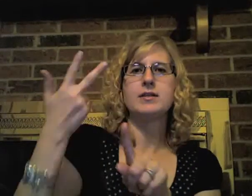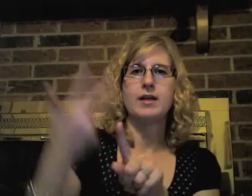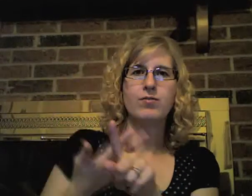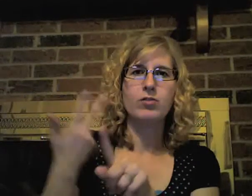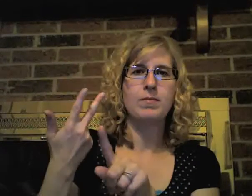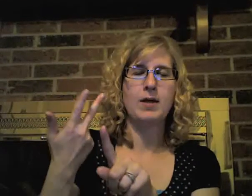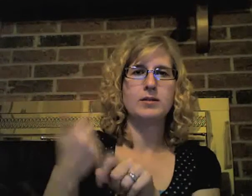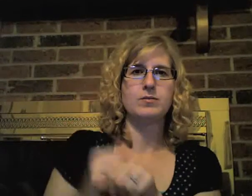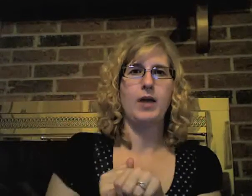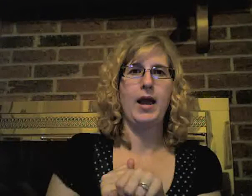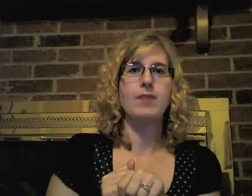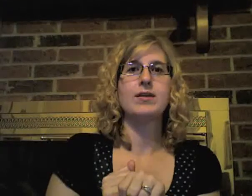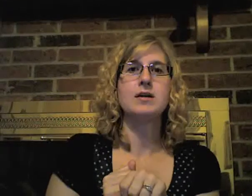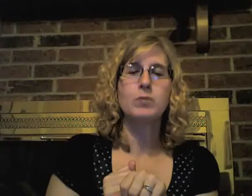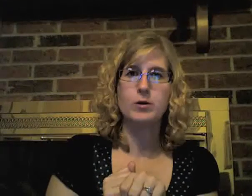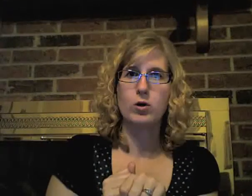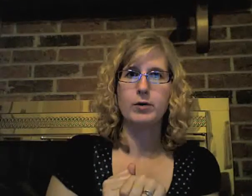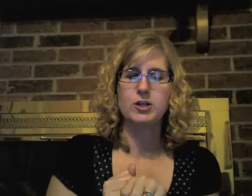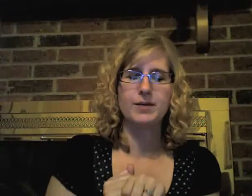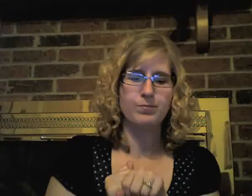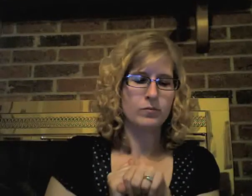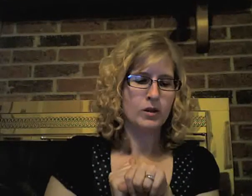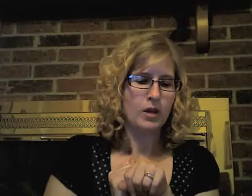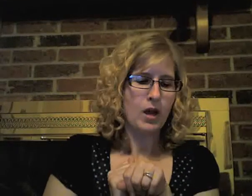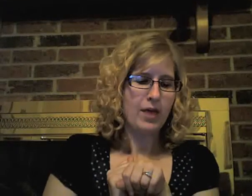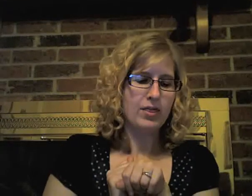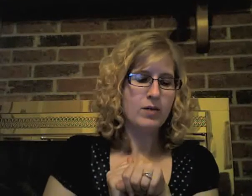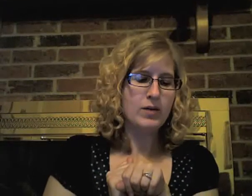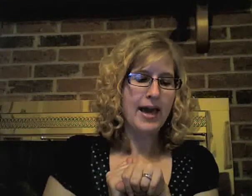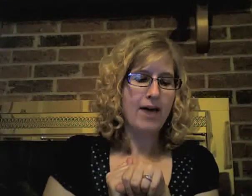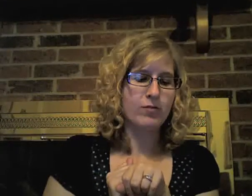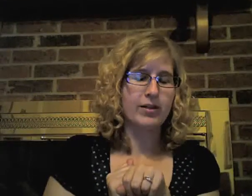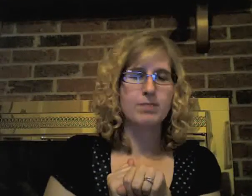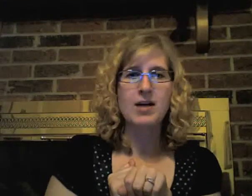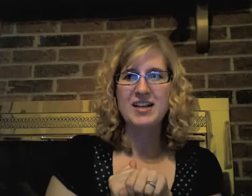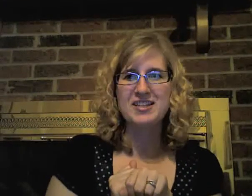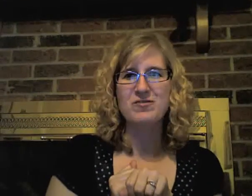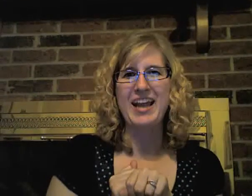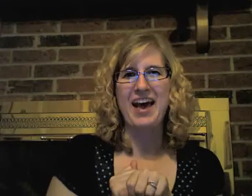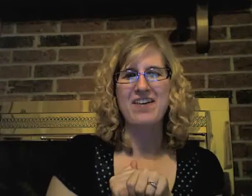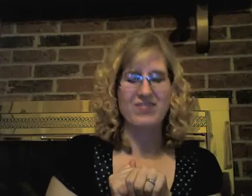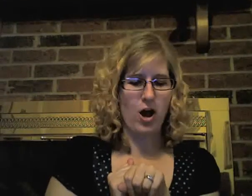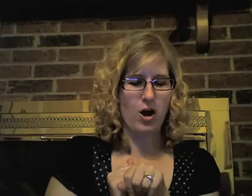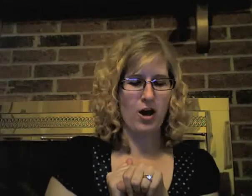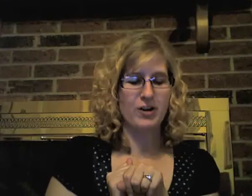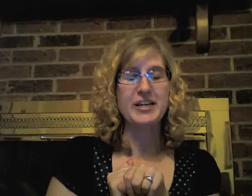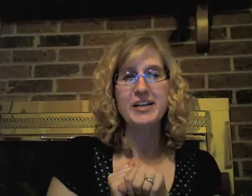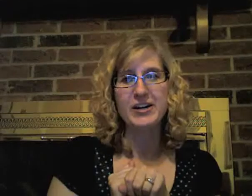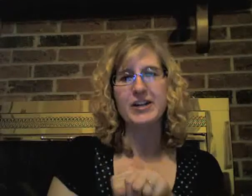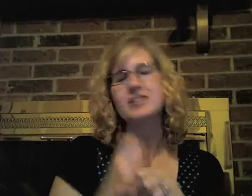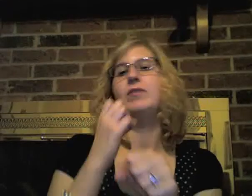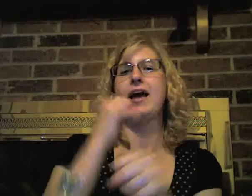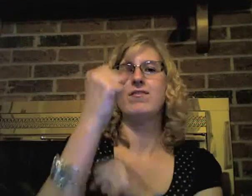number incorporation. Then we have, with our months, we have our year. So we have a year,